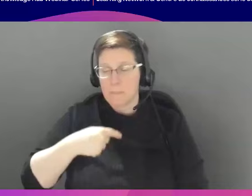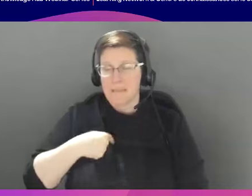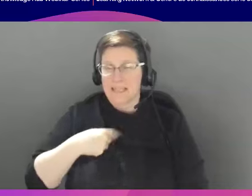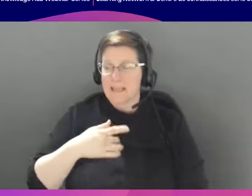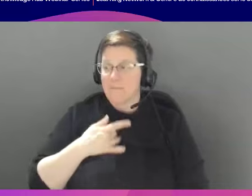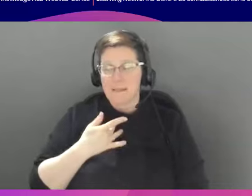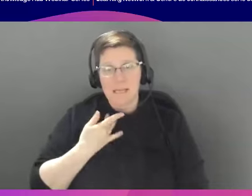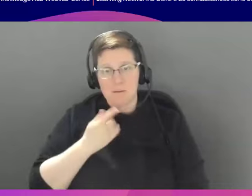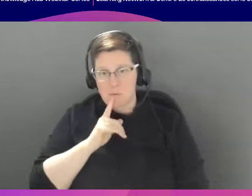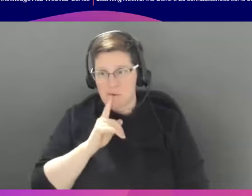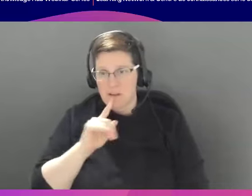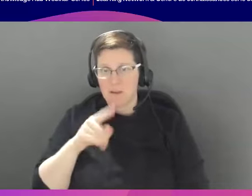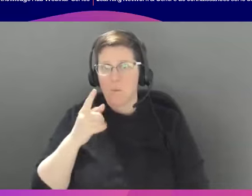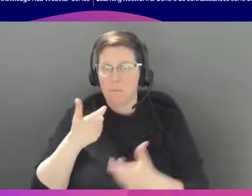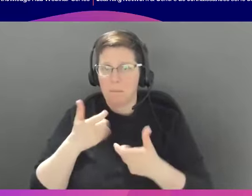almost.